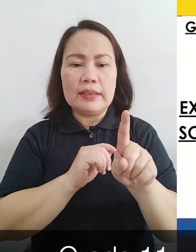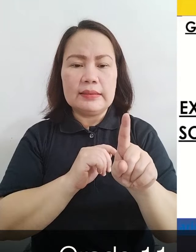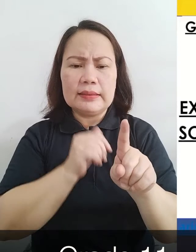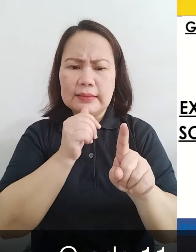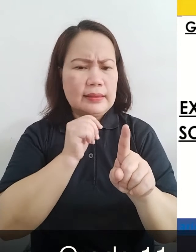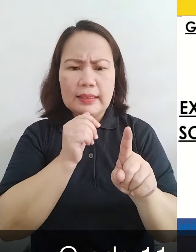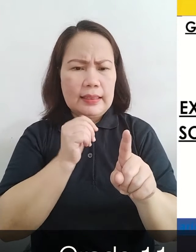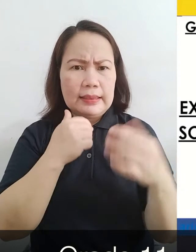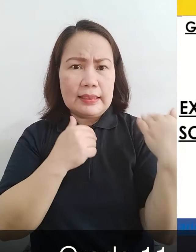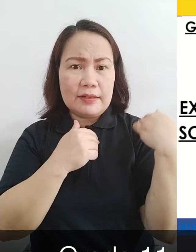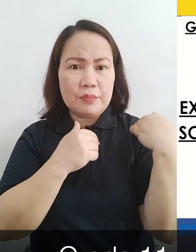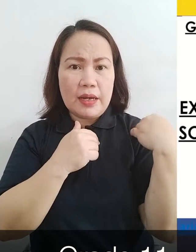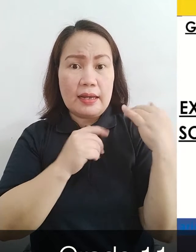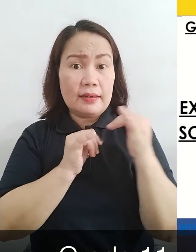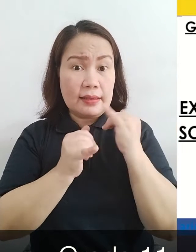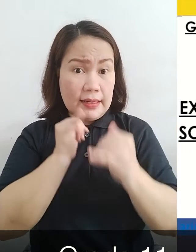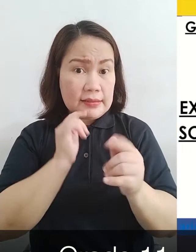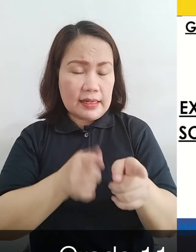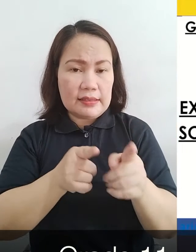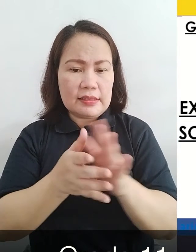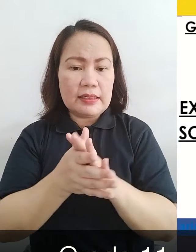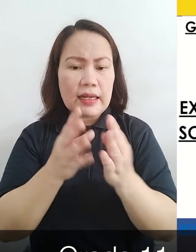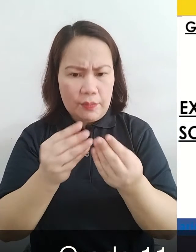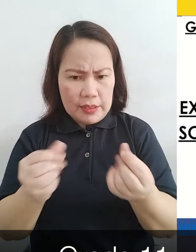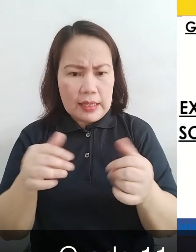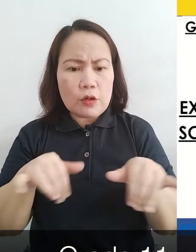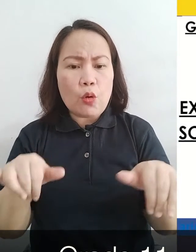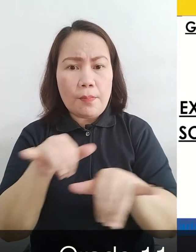21. So, hindi pa yun yung final answer.